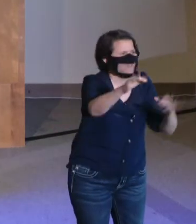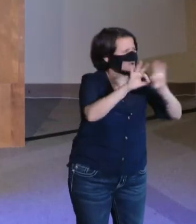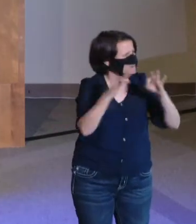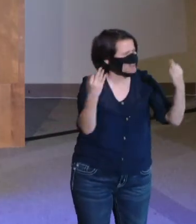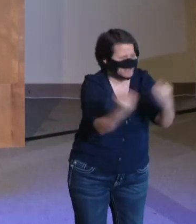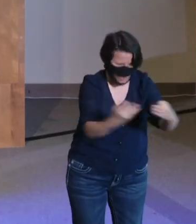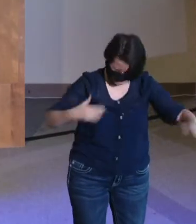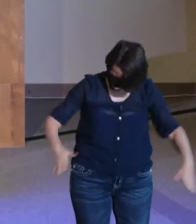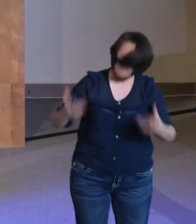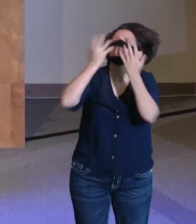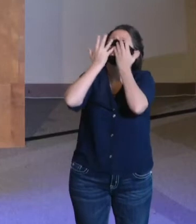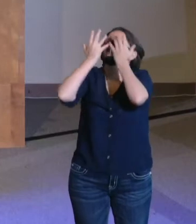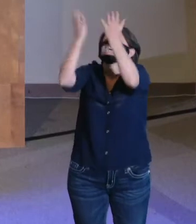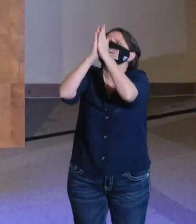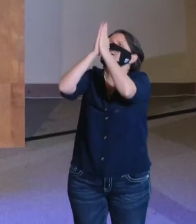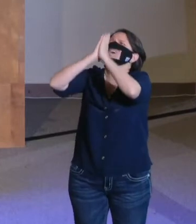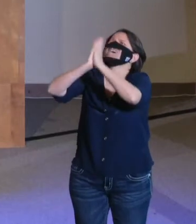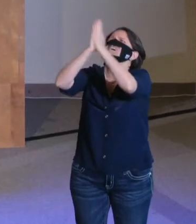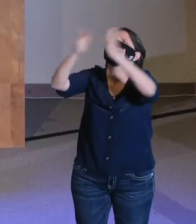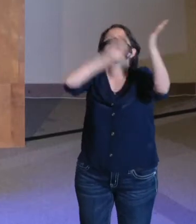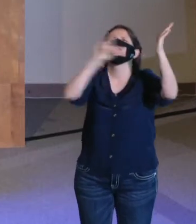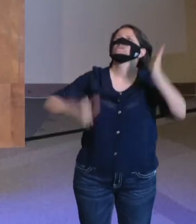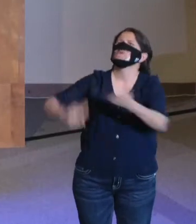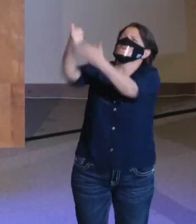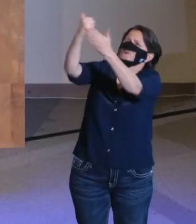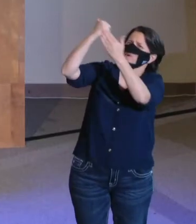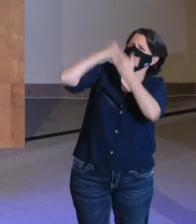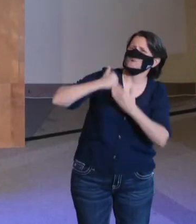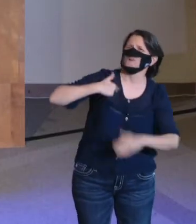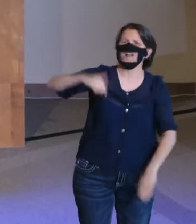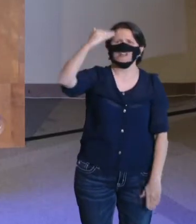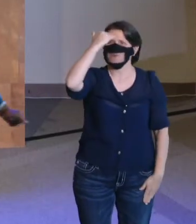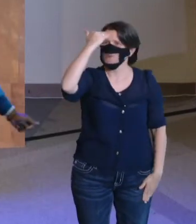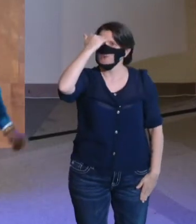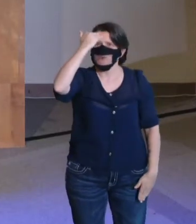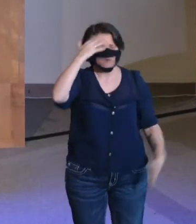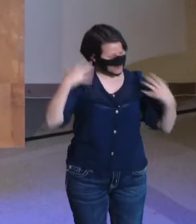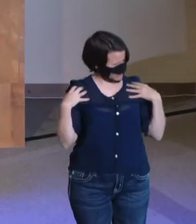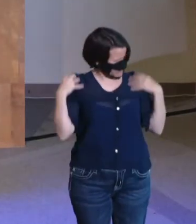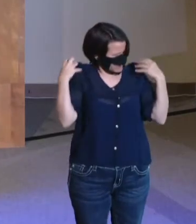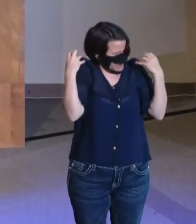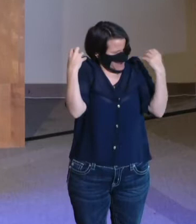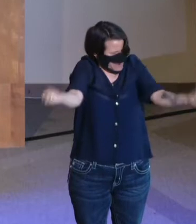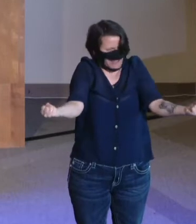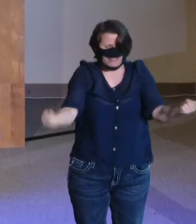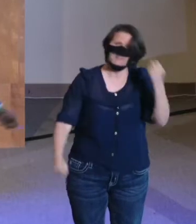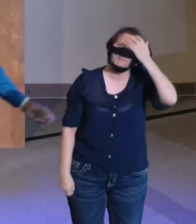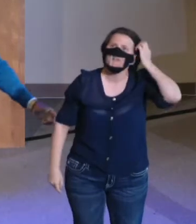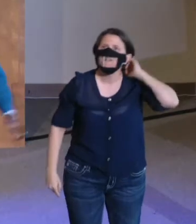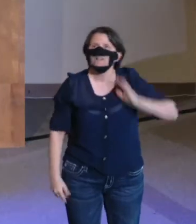please help me. And you deep down inside, God can heal you. Now let's move forward. And